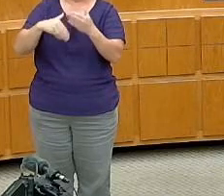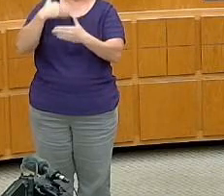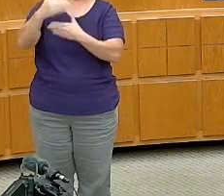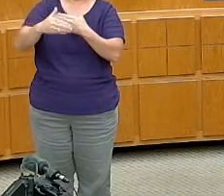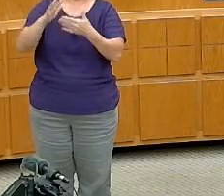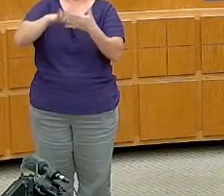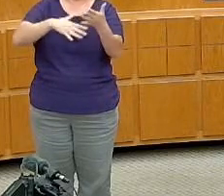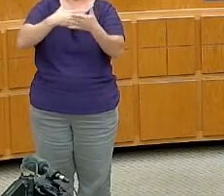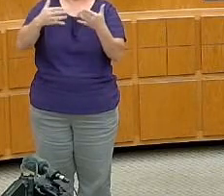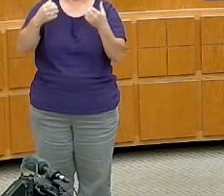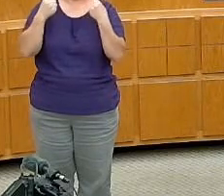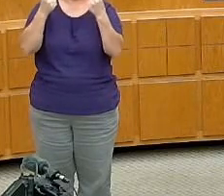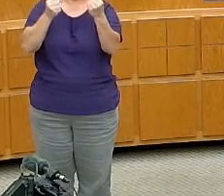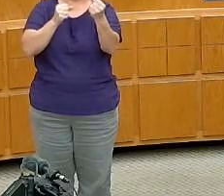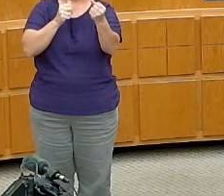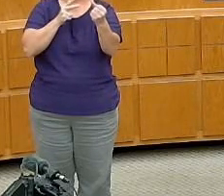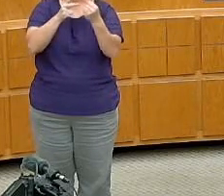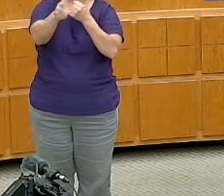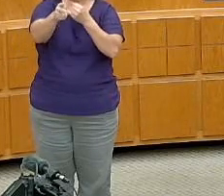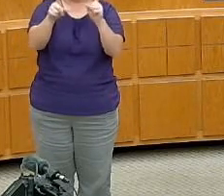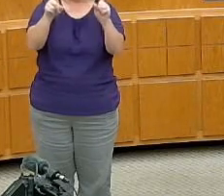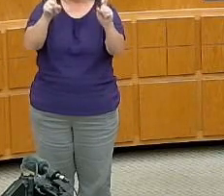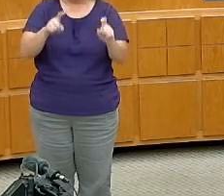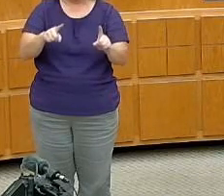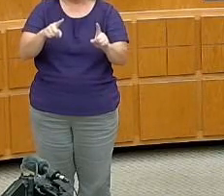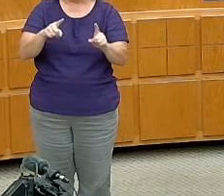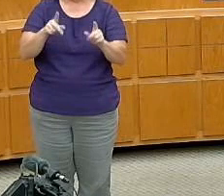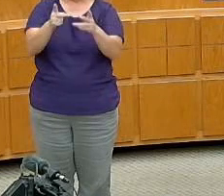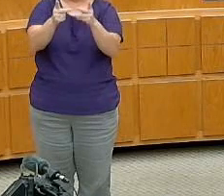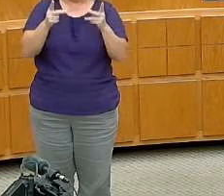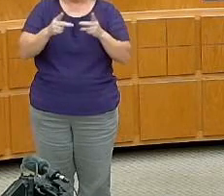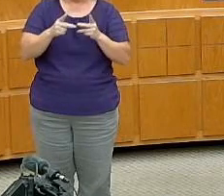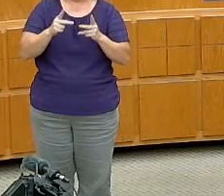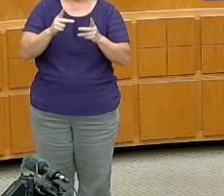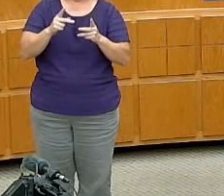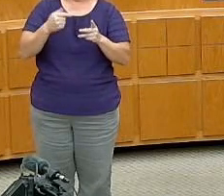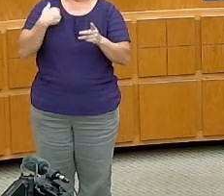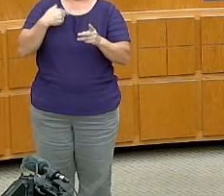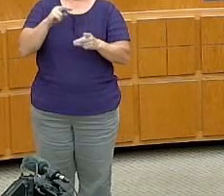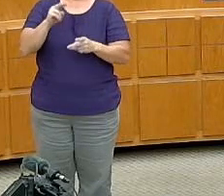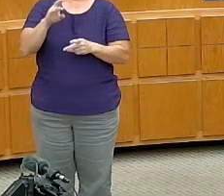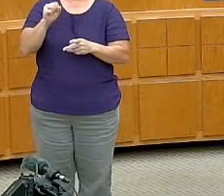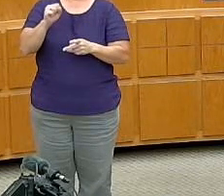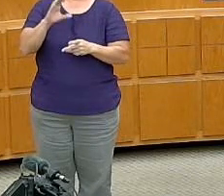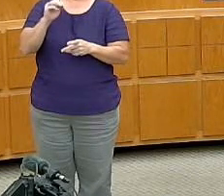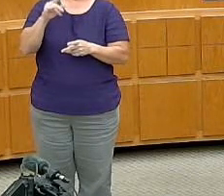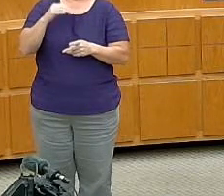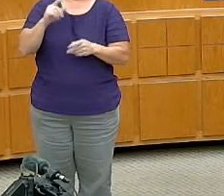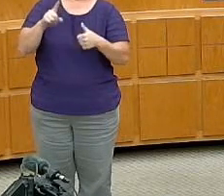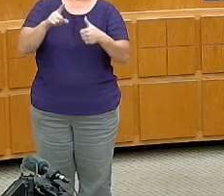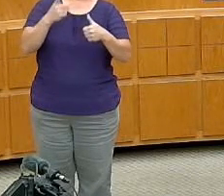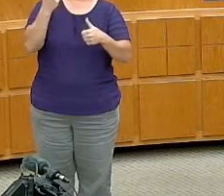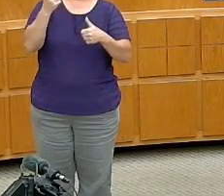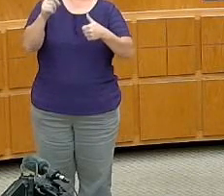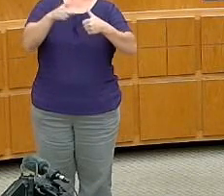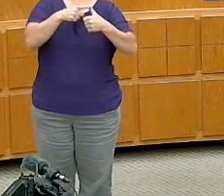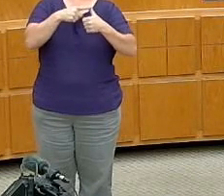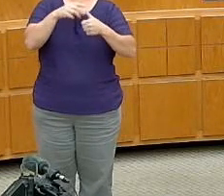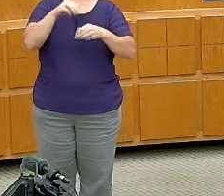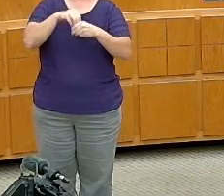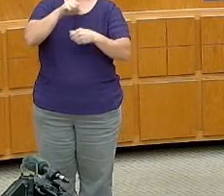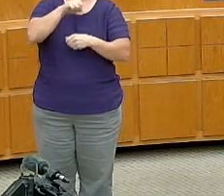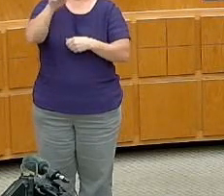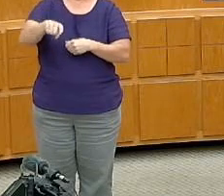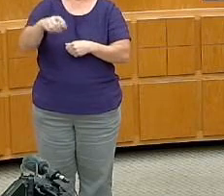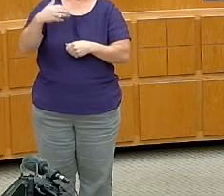Nueces County was one of the first counties in the state of Texas to have a drive-through testing site where persons that have been pre-cleared